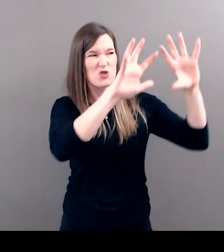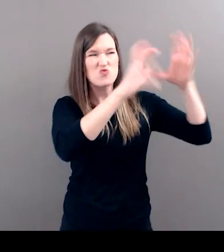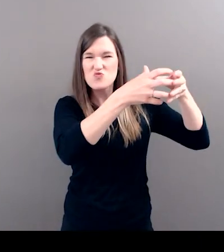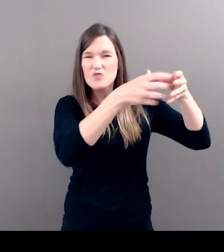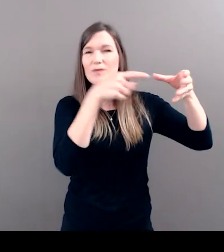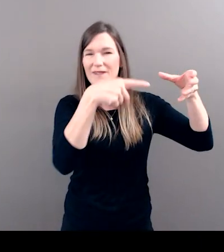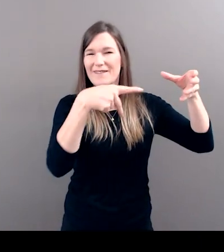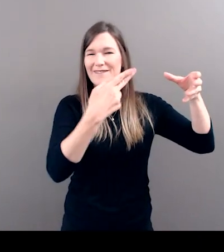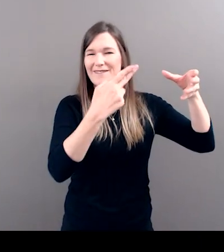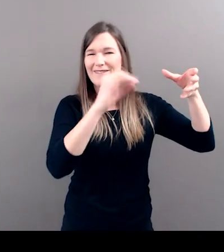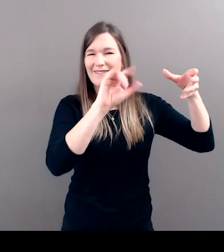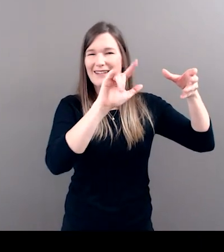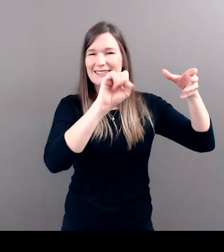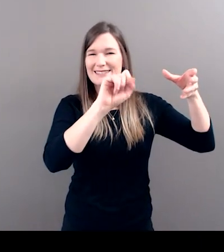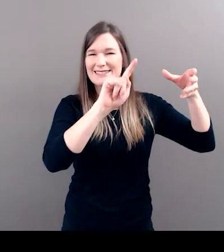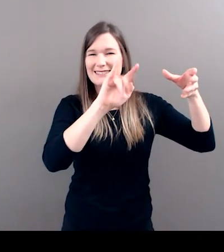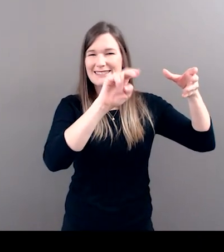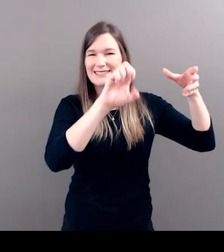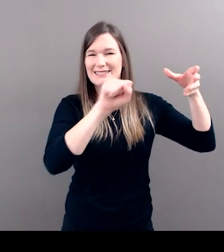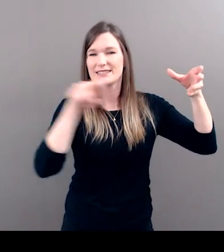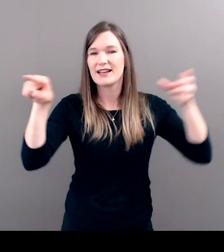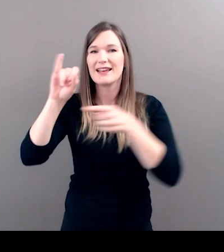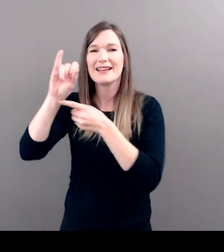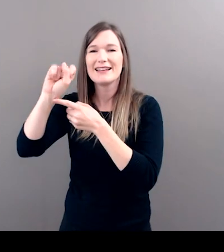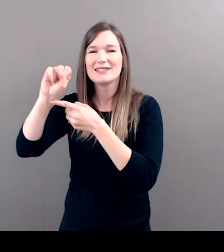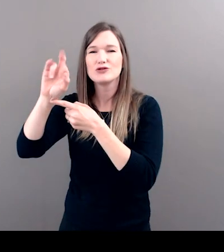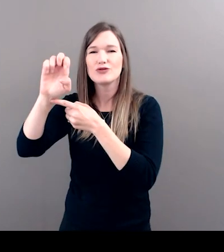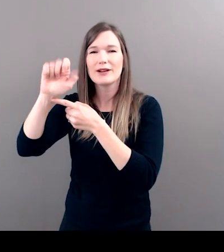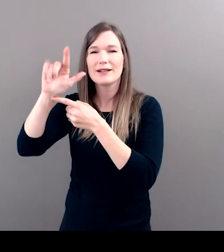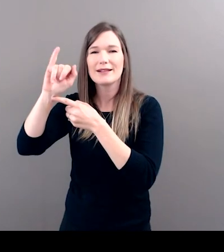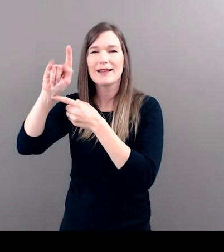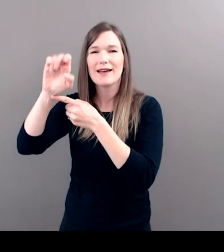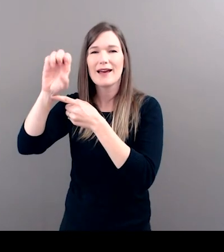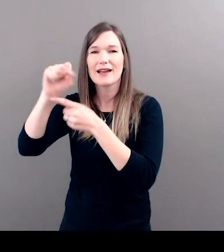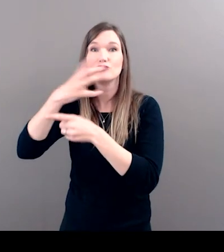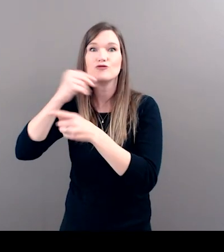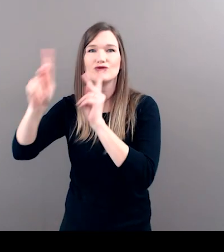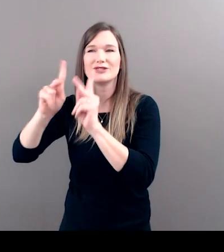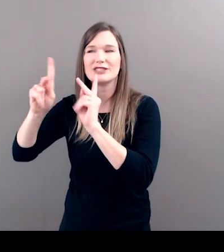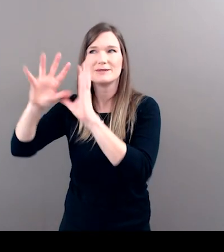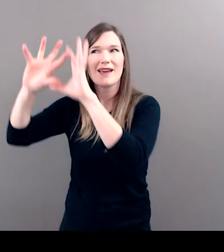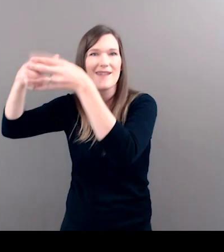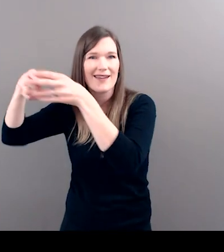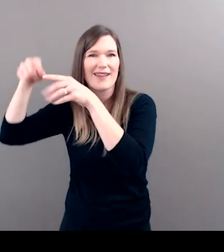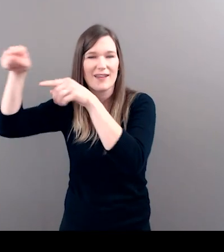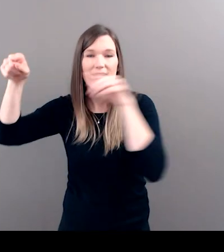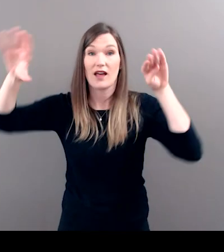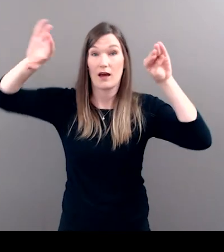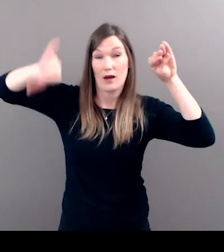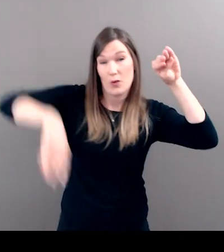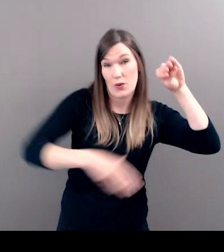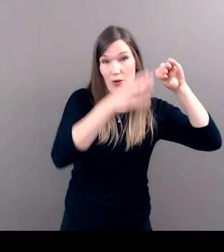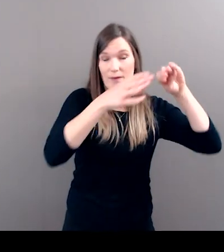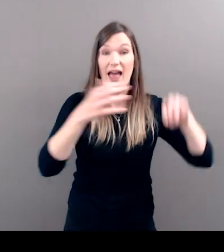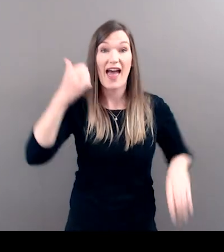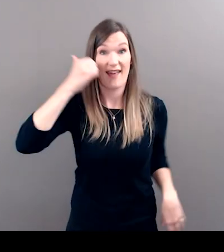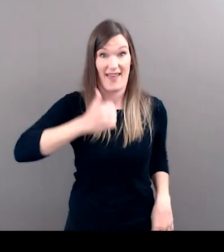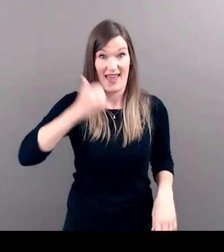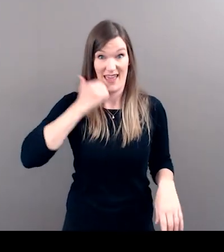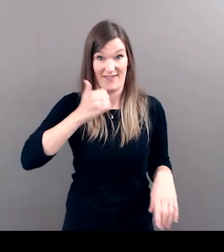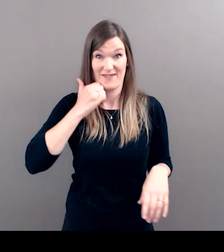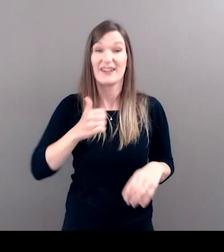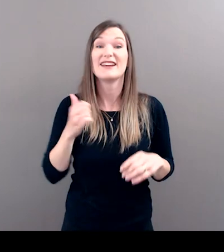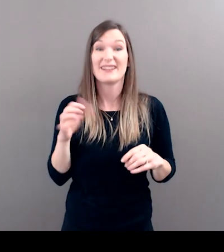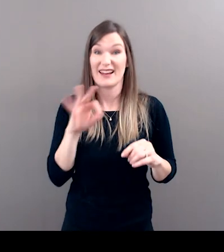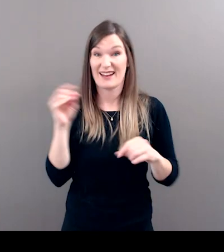The Israelites were on this hill, and then there was a valley in the middle. And every day for 40 days, Goliath, who was 9 feet, 9 inches tall, came